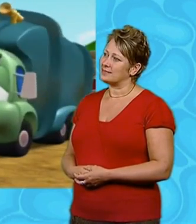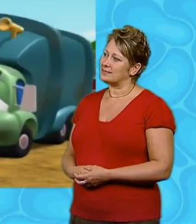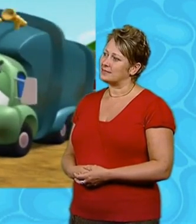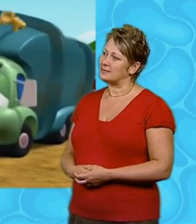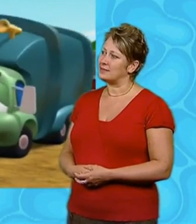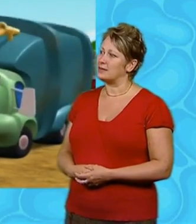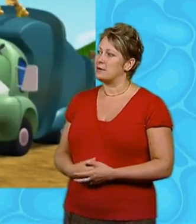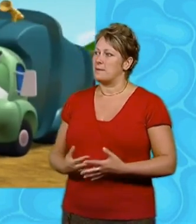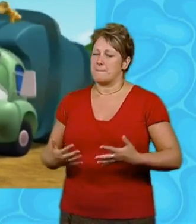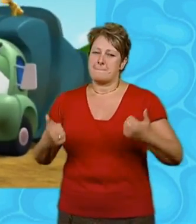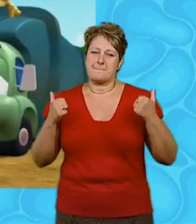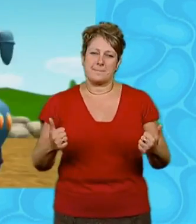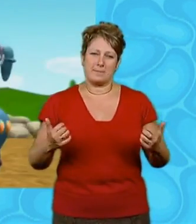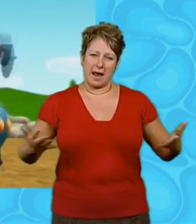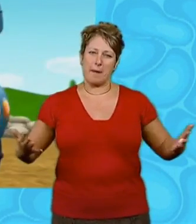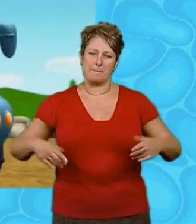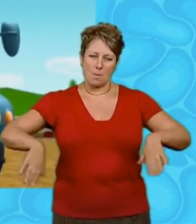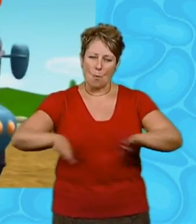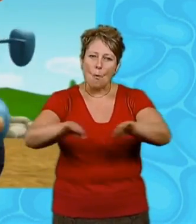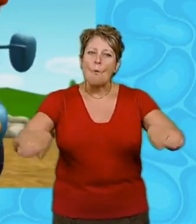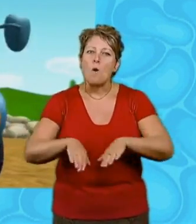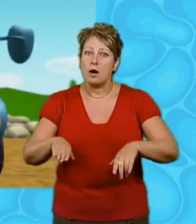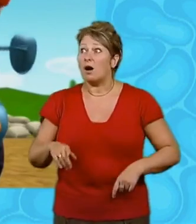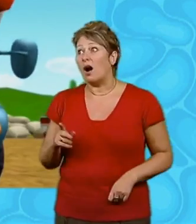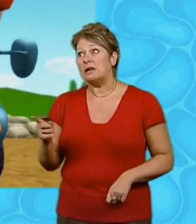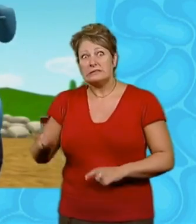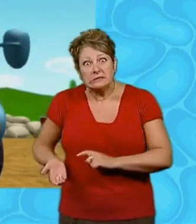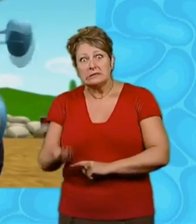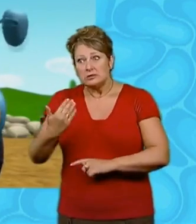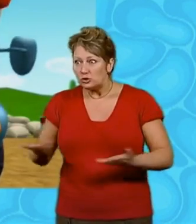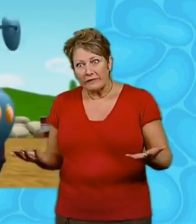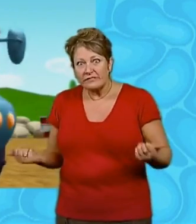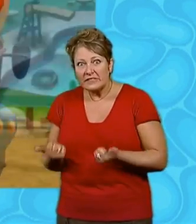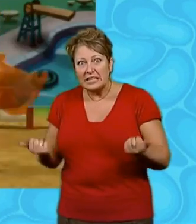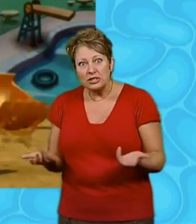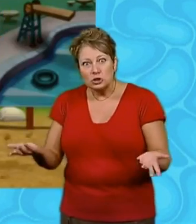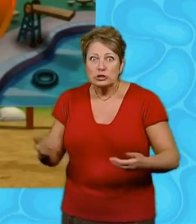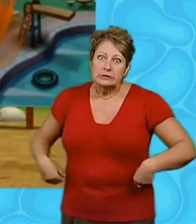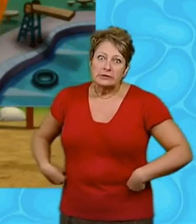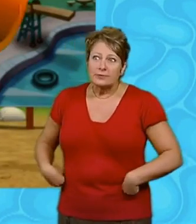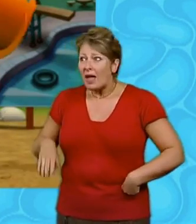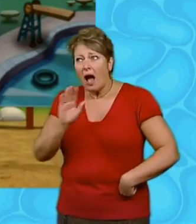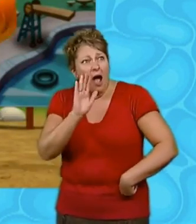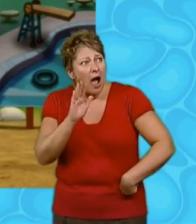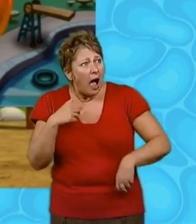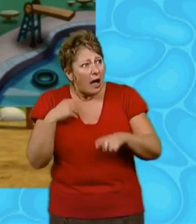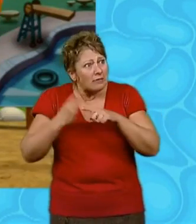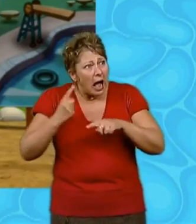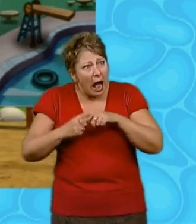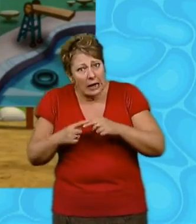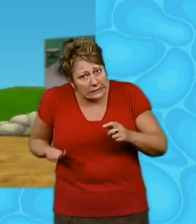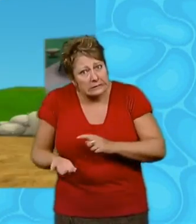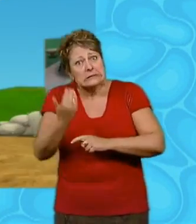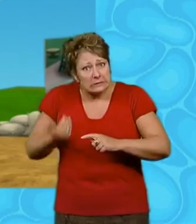This is going to be a great pull. Yes, if DJ ever finishes digging out the dirt. Look, I'm working as fast as I